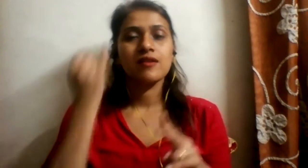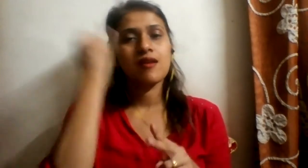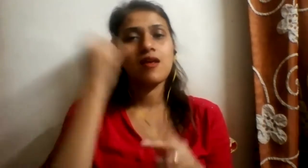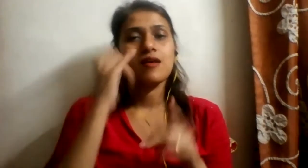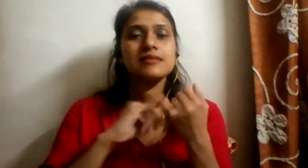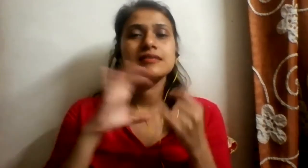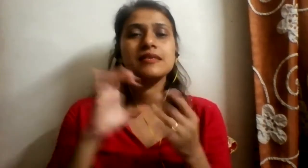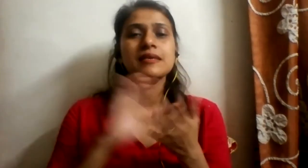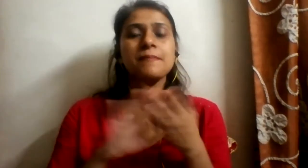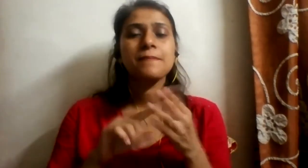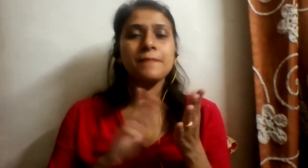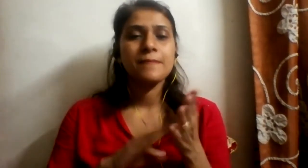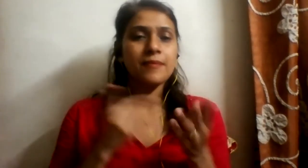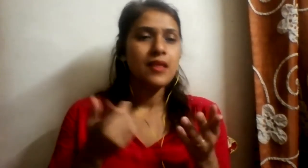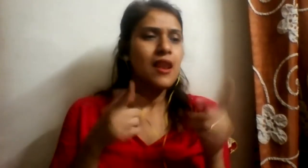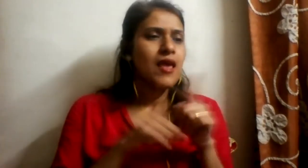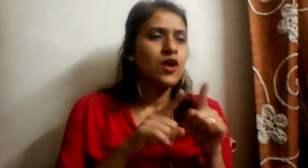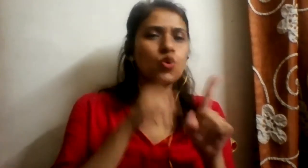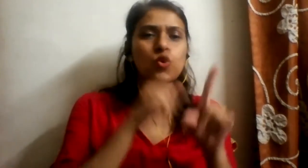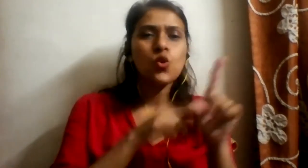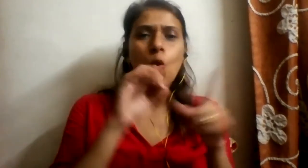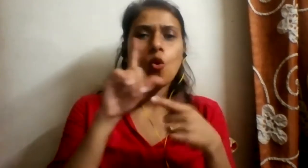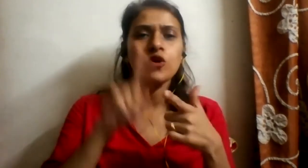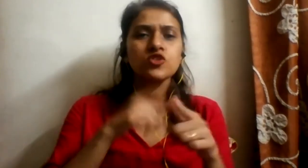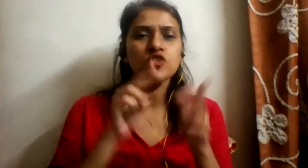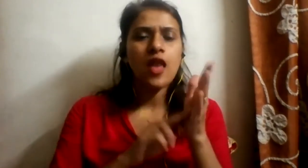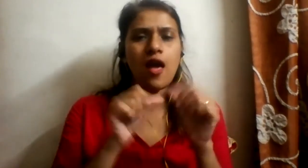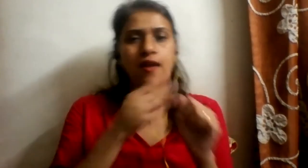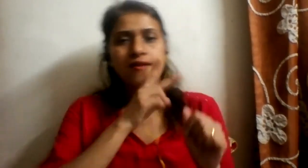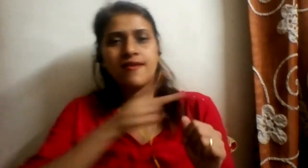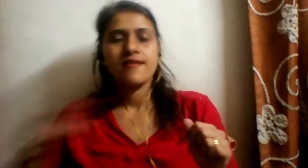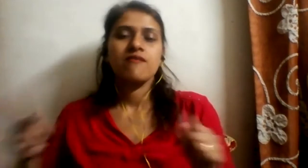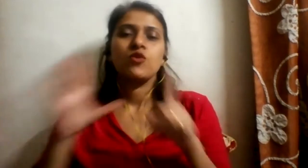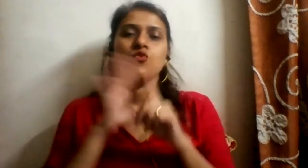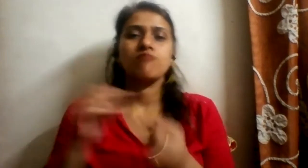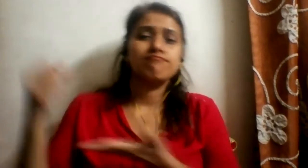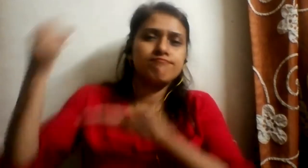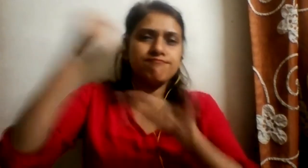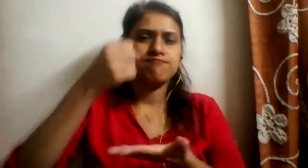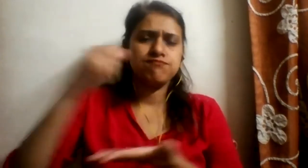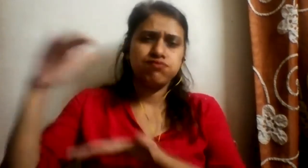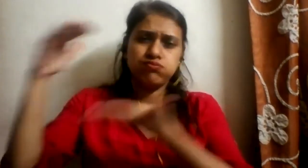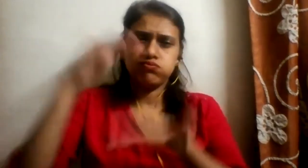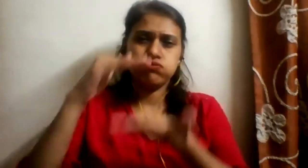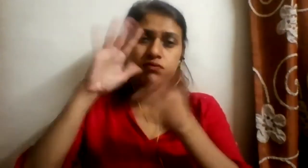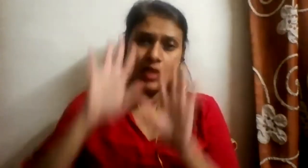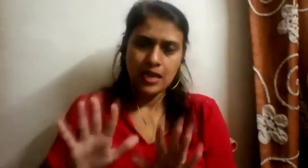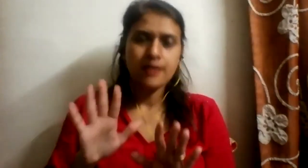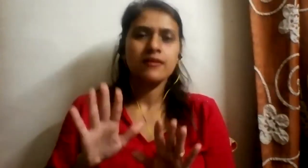or Ambedkar Gram Yojana, where a certain village is adopted and huge fund is introduced for creation of roads,